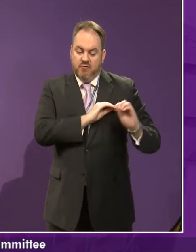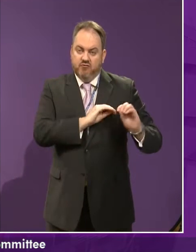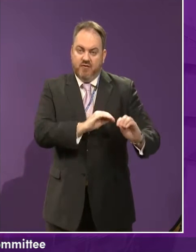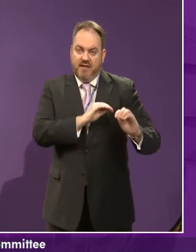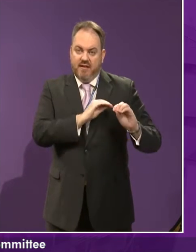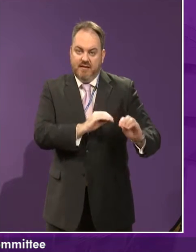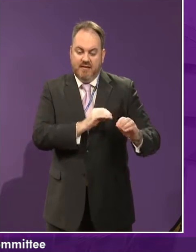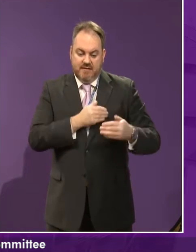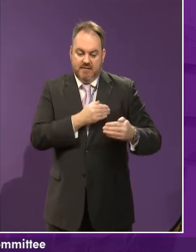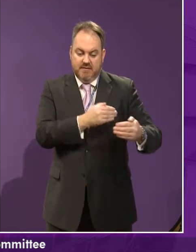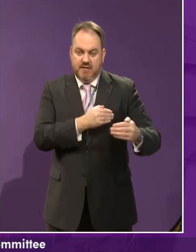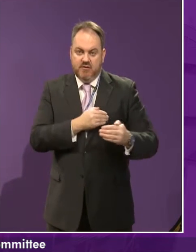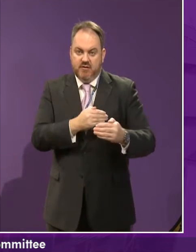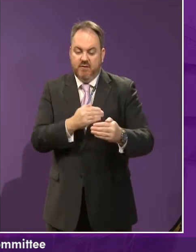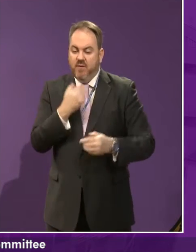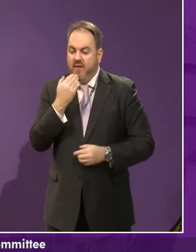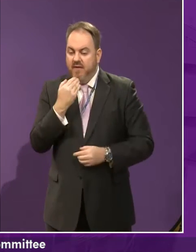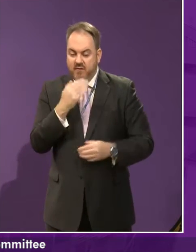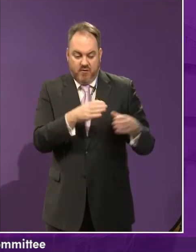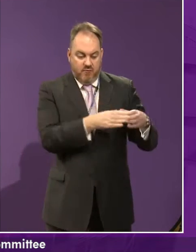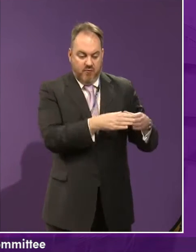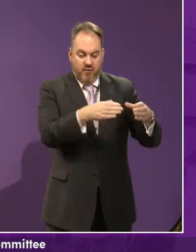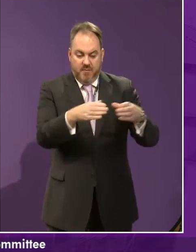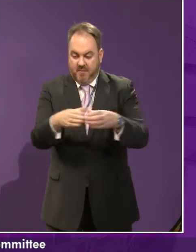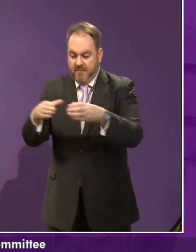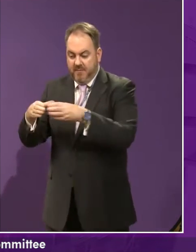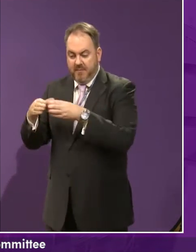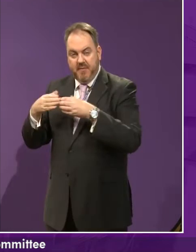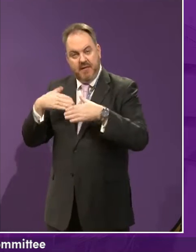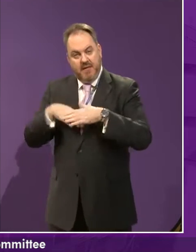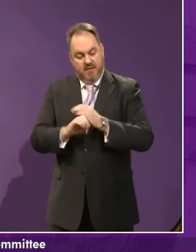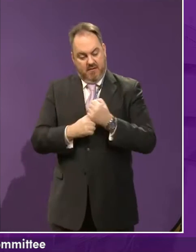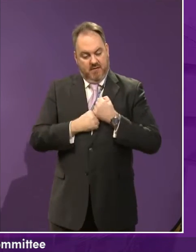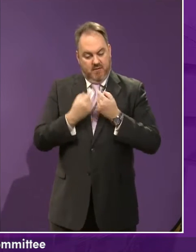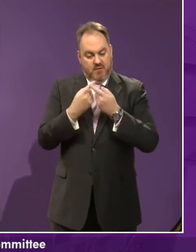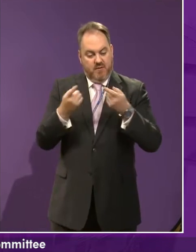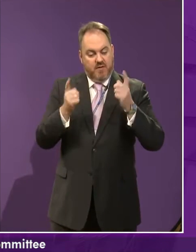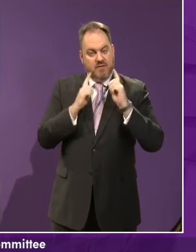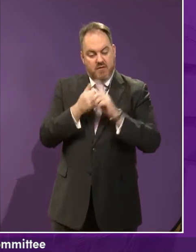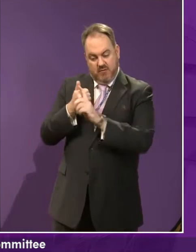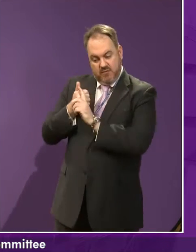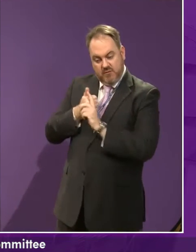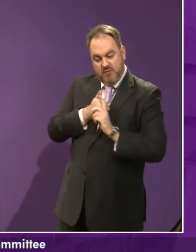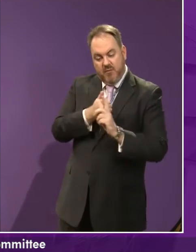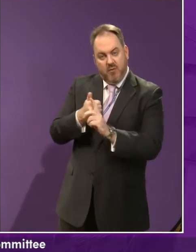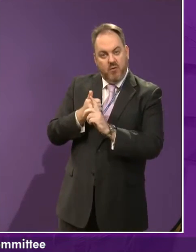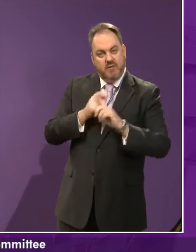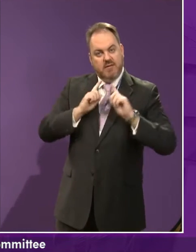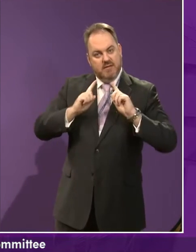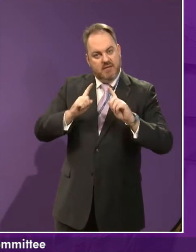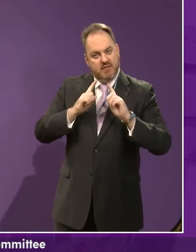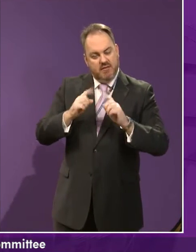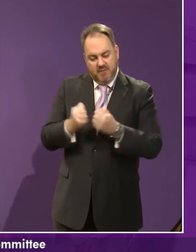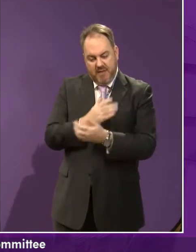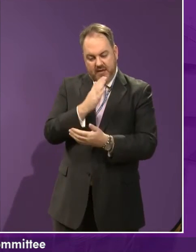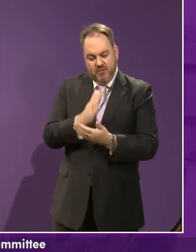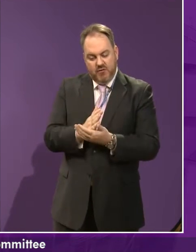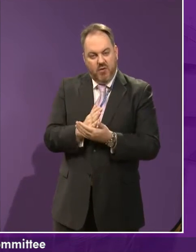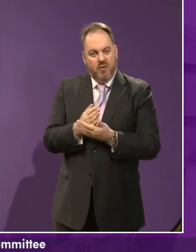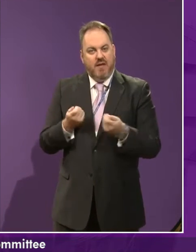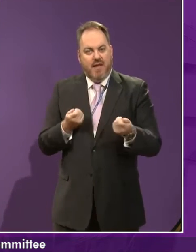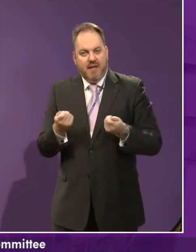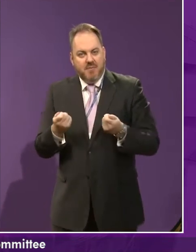for each school within the university for personal tutors and student support officers, who are the kind of key admin people